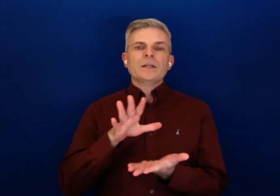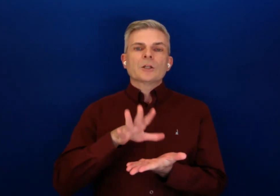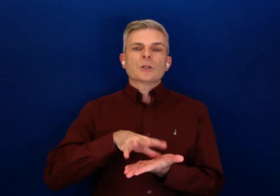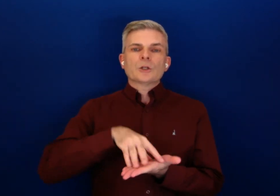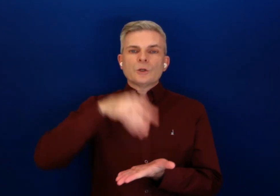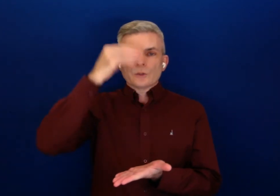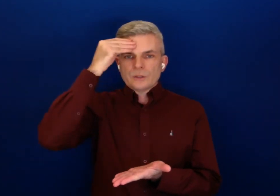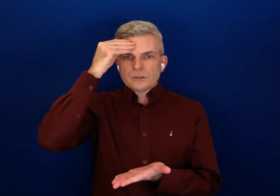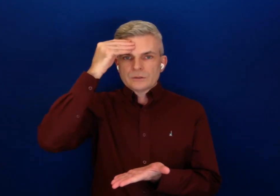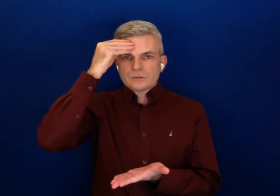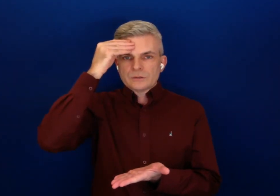Learn